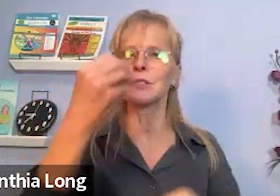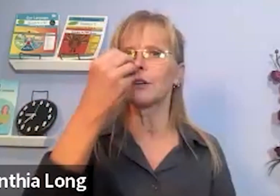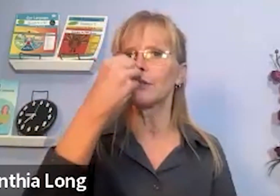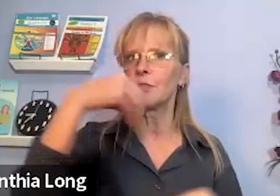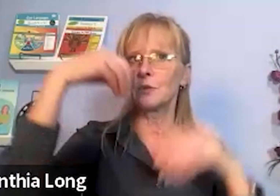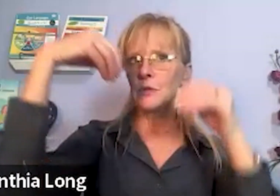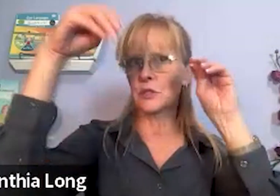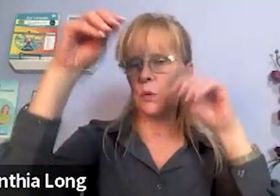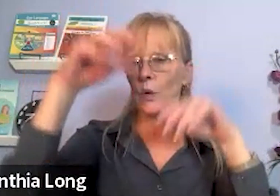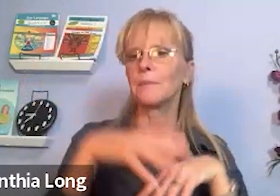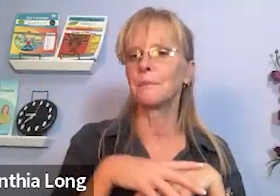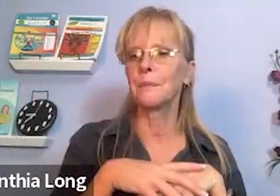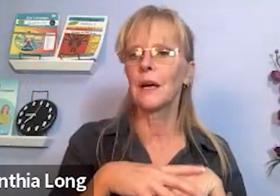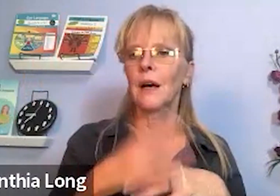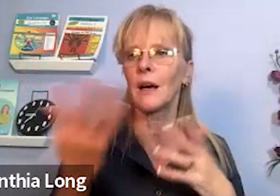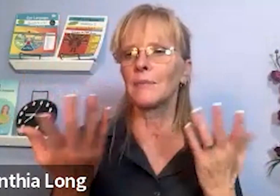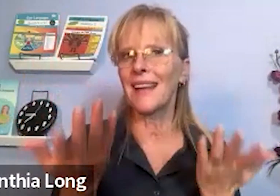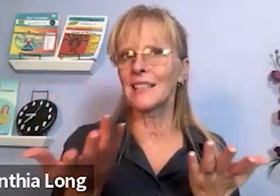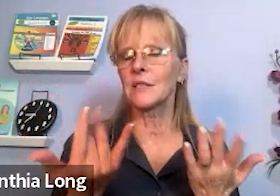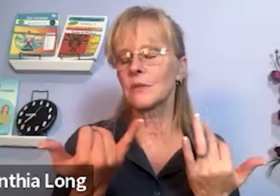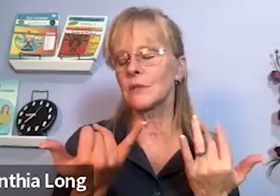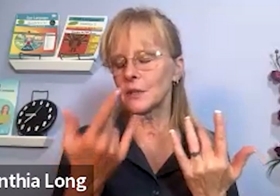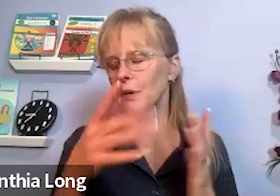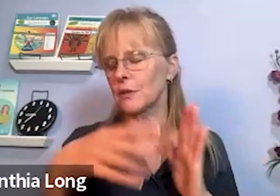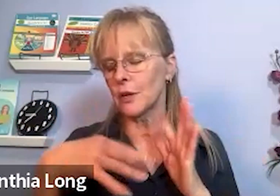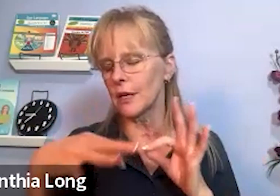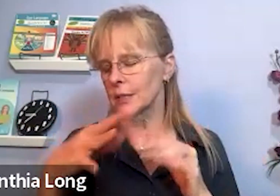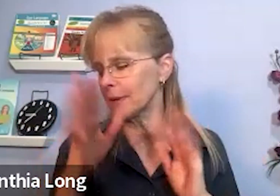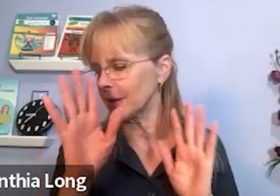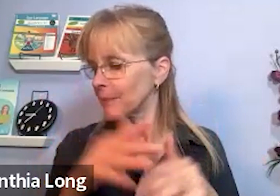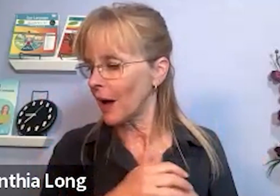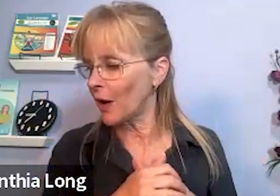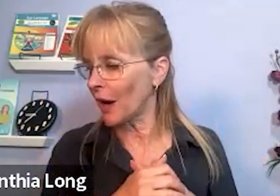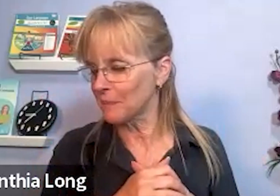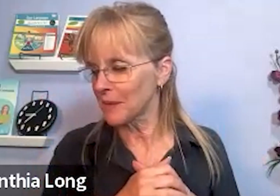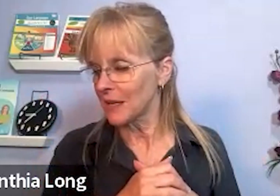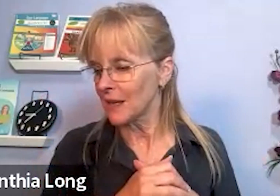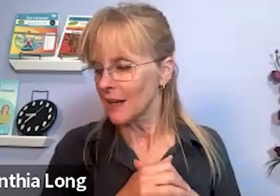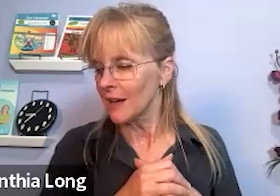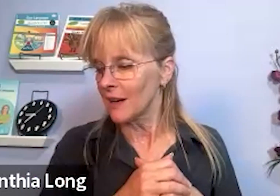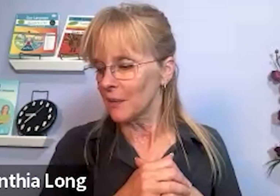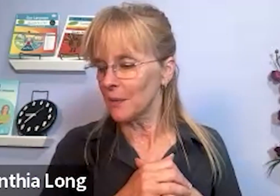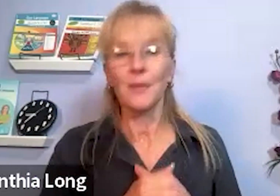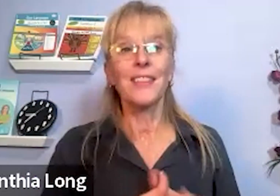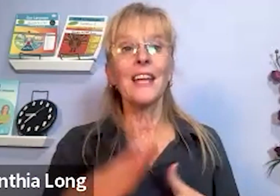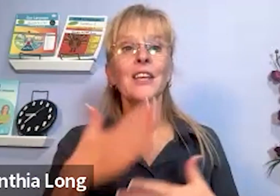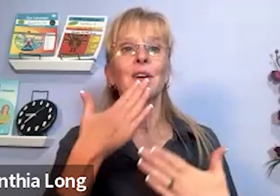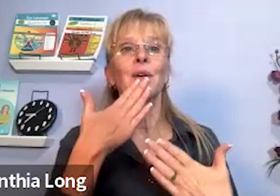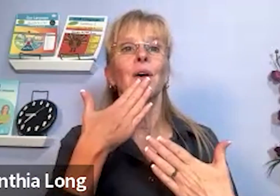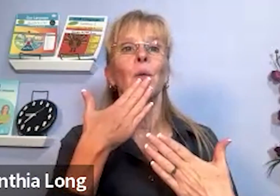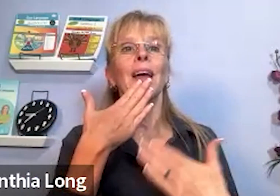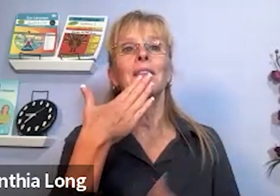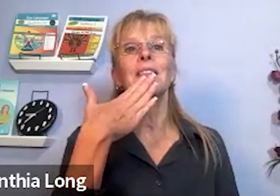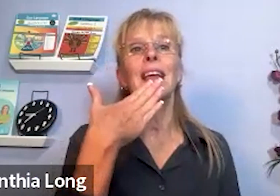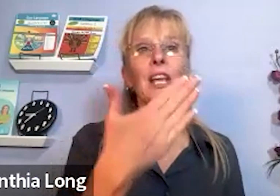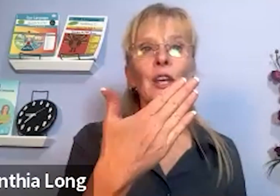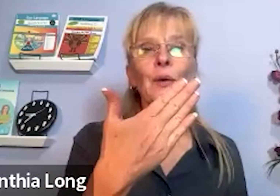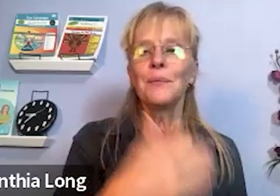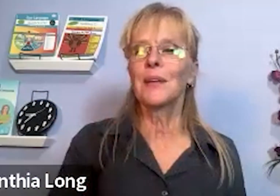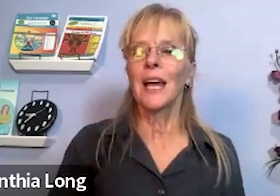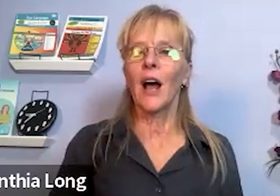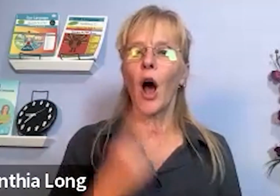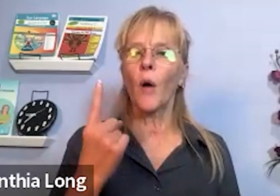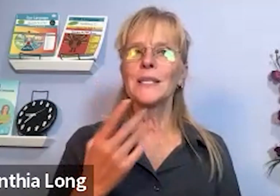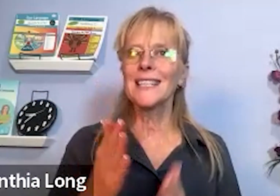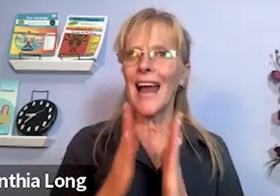store. I'm just going to food store. That's what I was trying to explain. Okay. Oh, thank you. We have thank